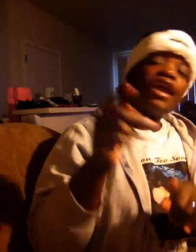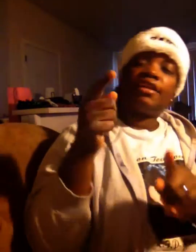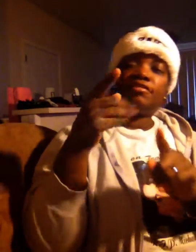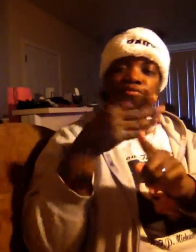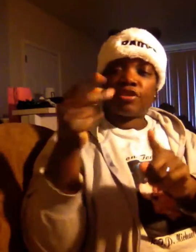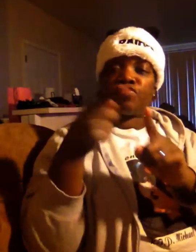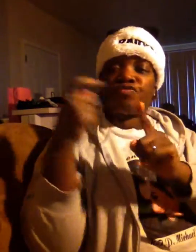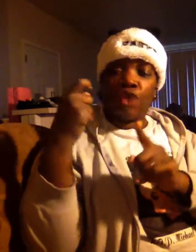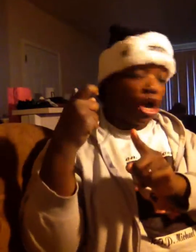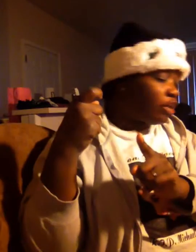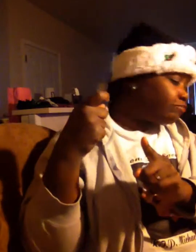And from